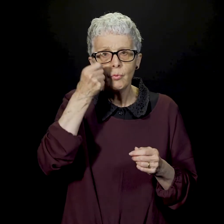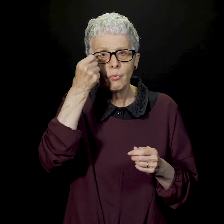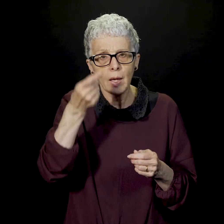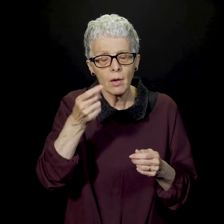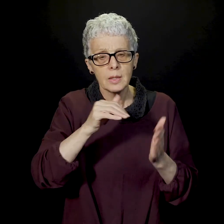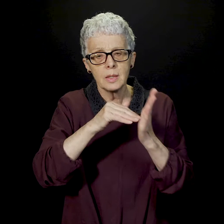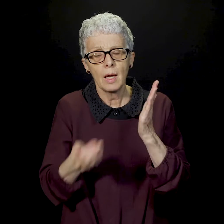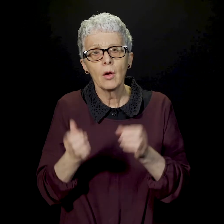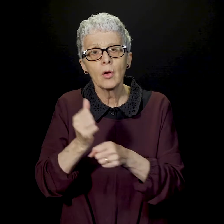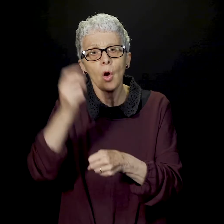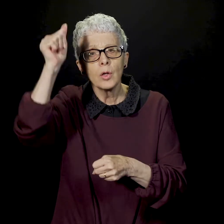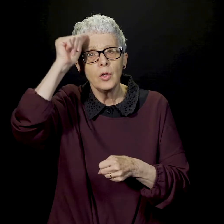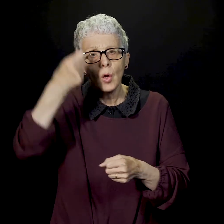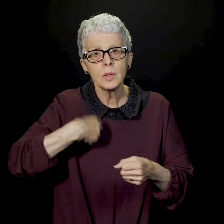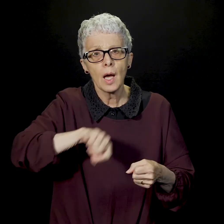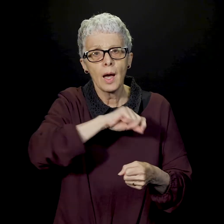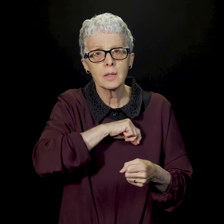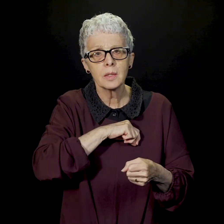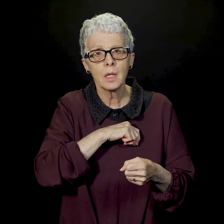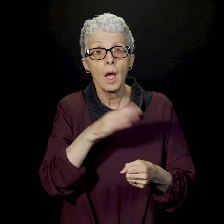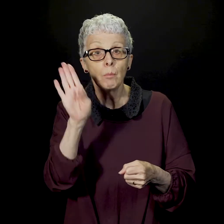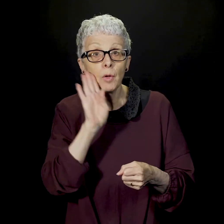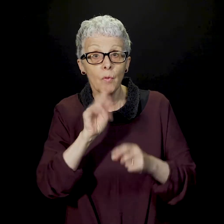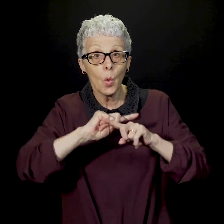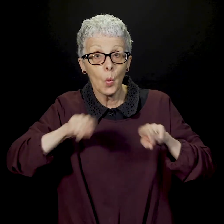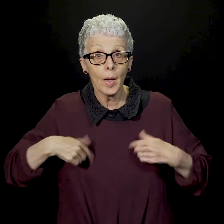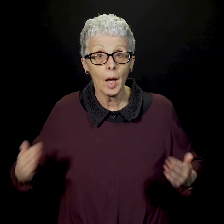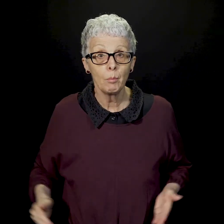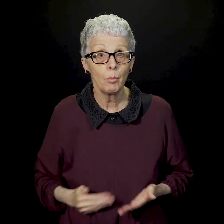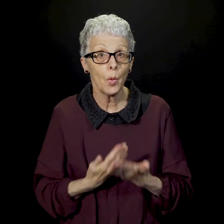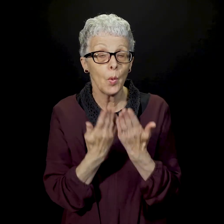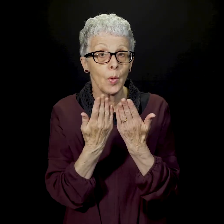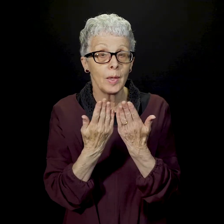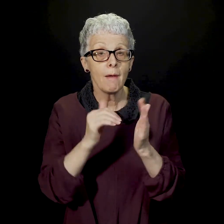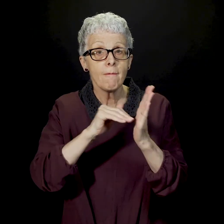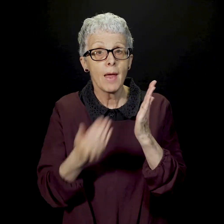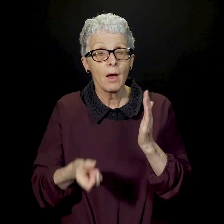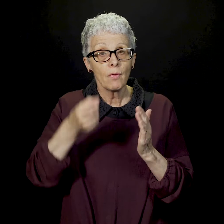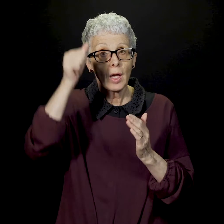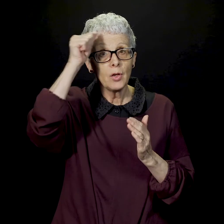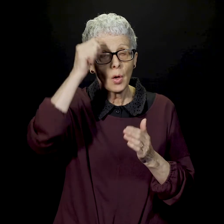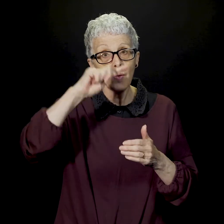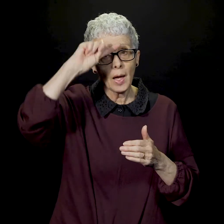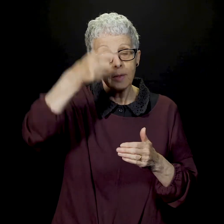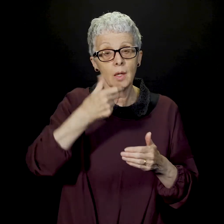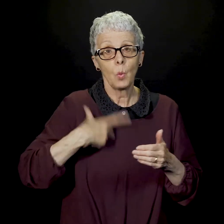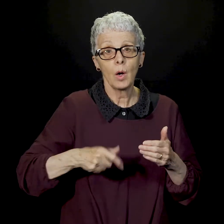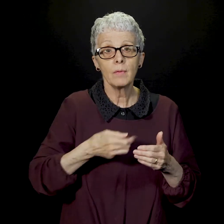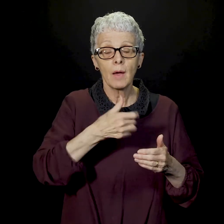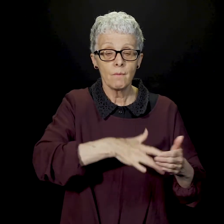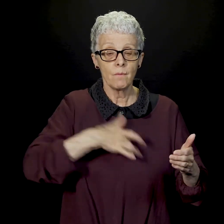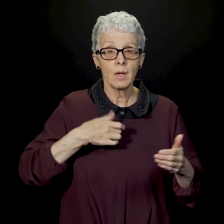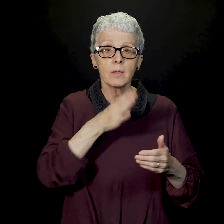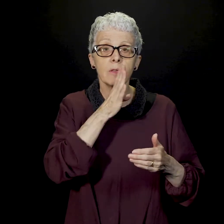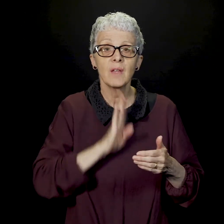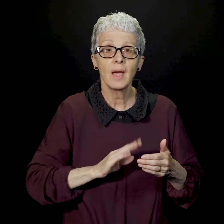God knows us before we're even born. That there's a sanctity and a value of life that God is knitting us together. Before anyone even knows you're